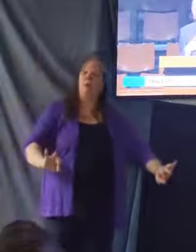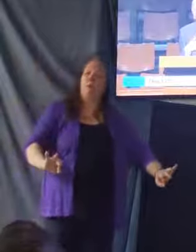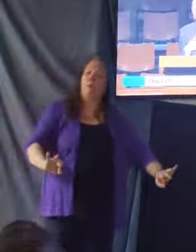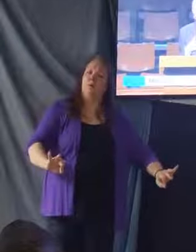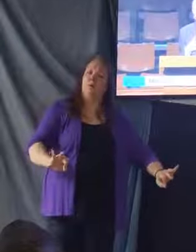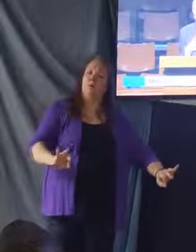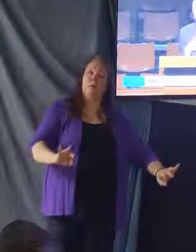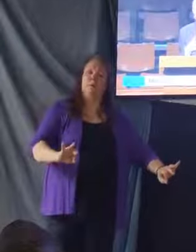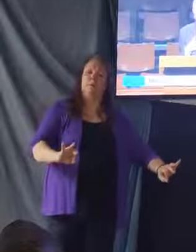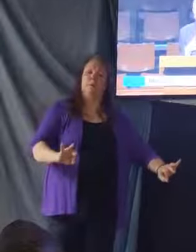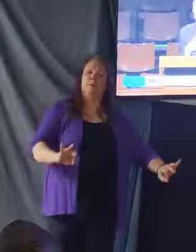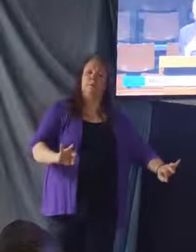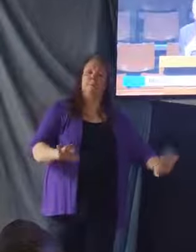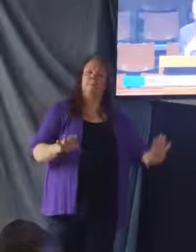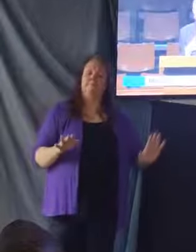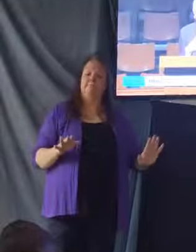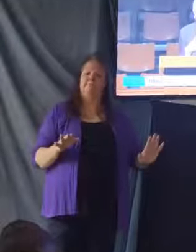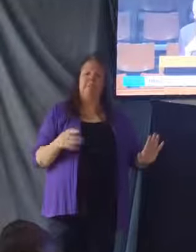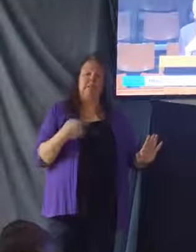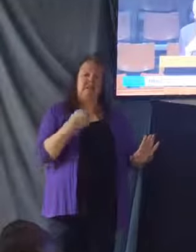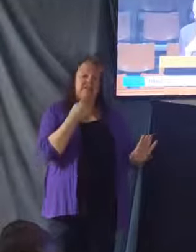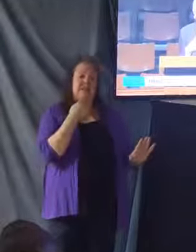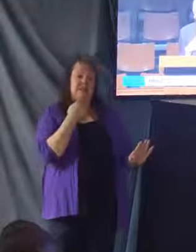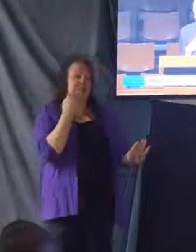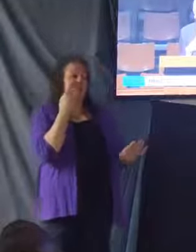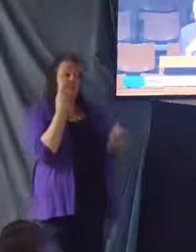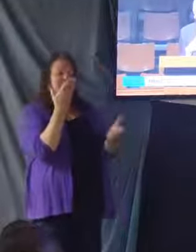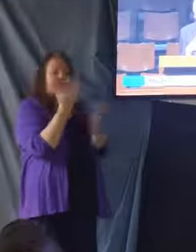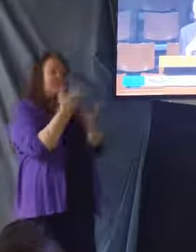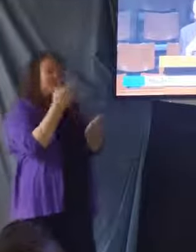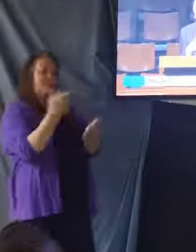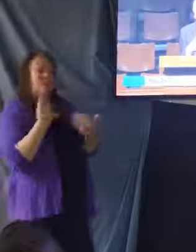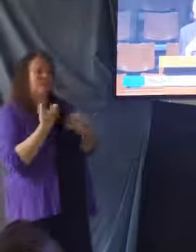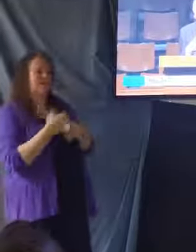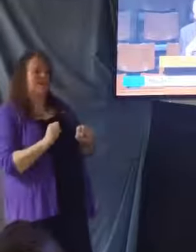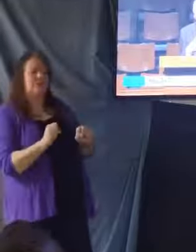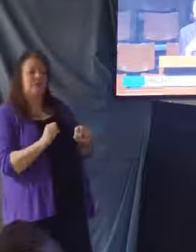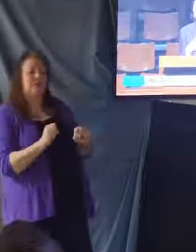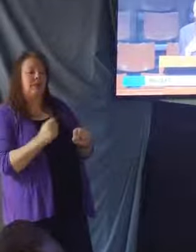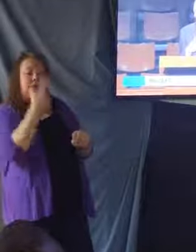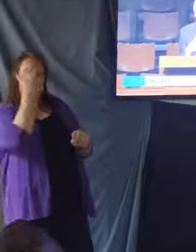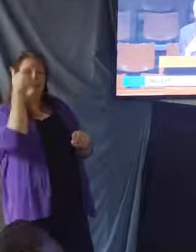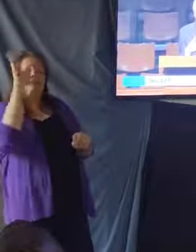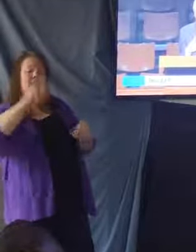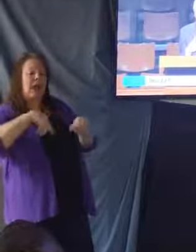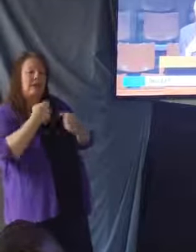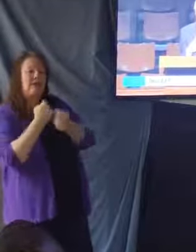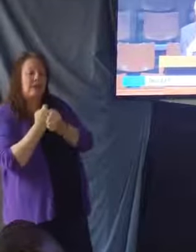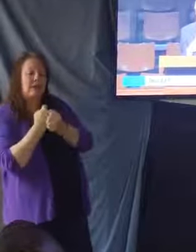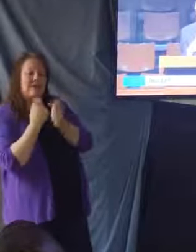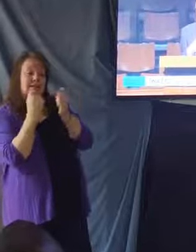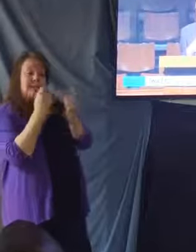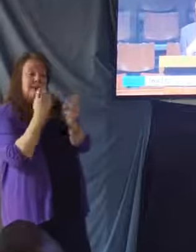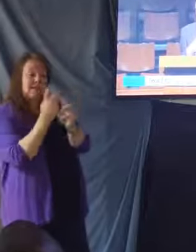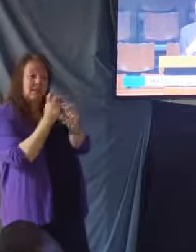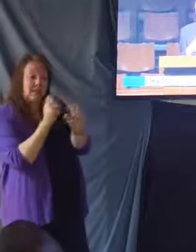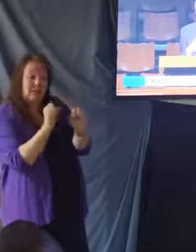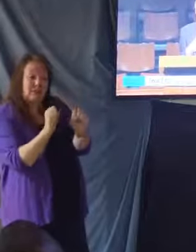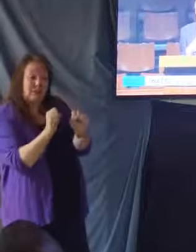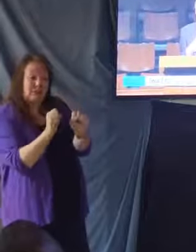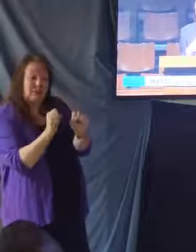I can accept that. I say, I don't see any evidence you are saved. Because the grace of God that brings salvation